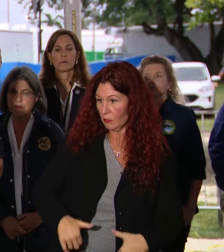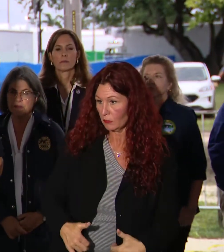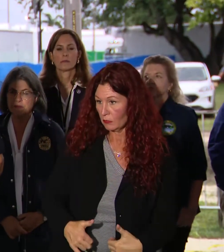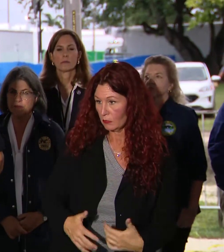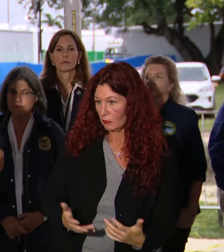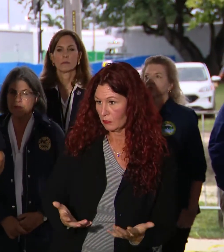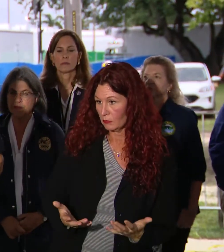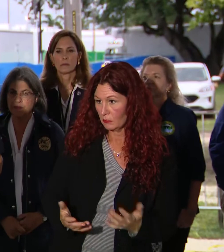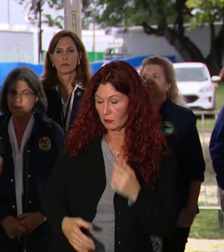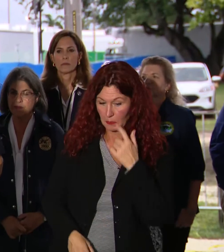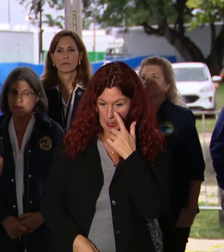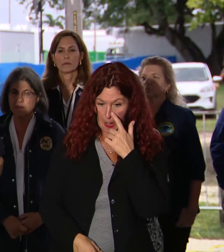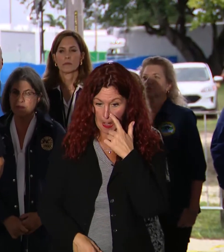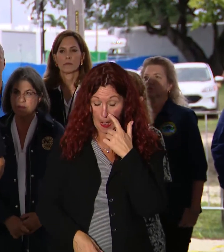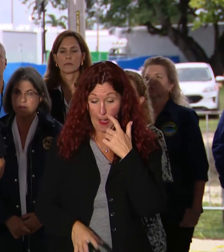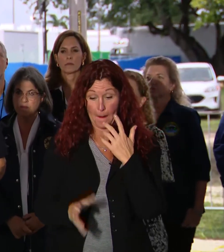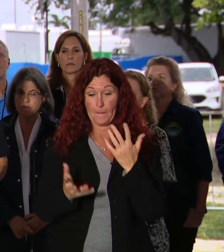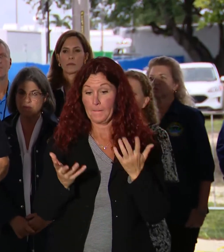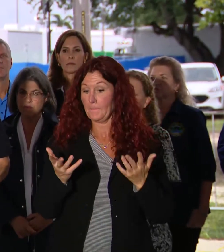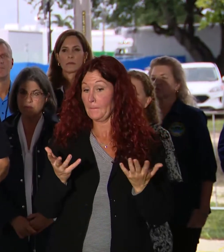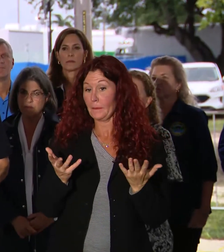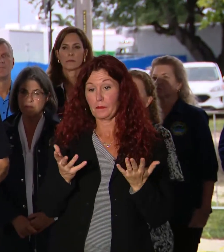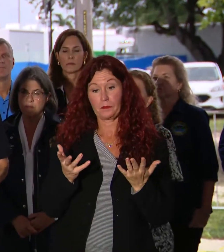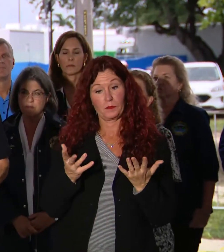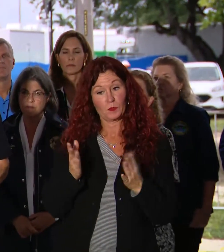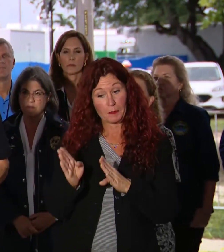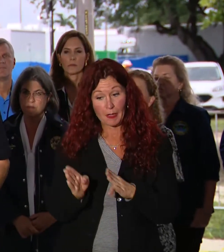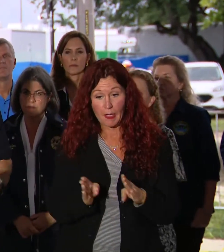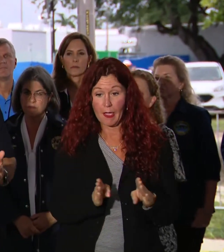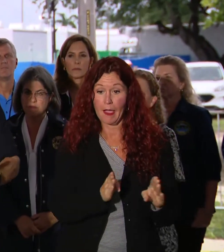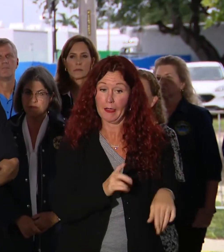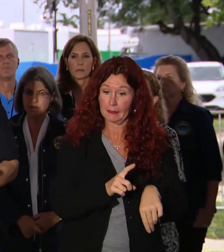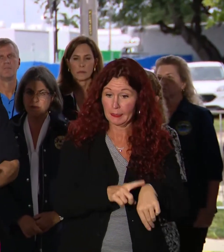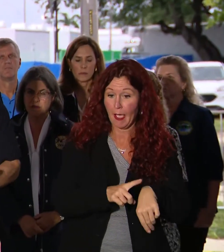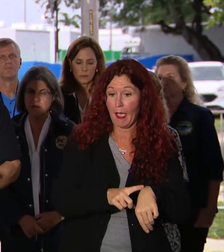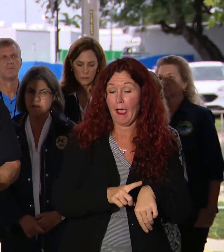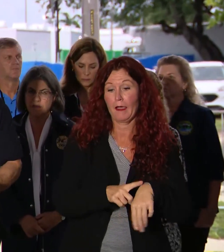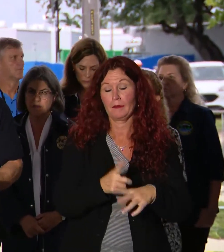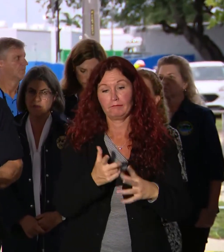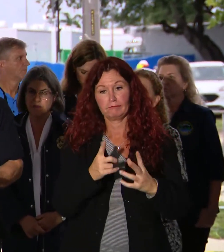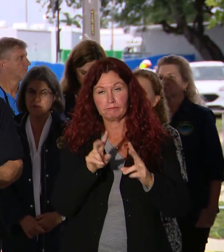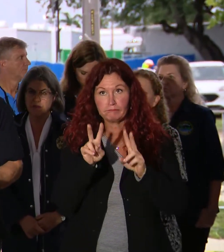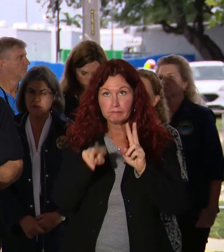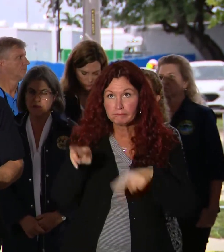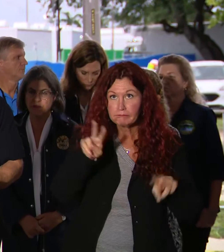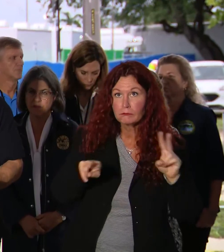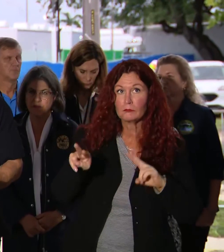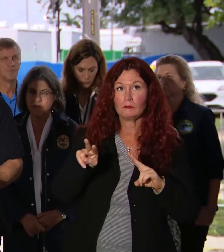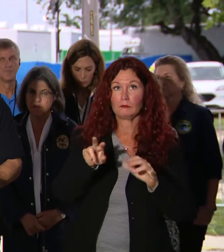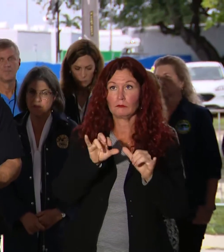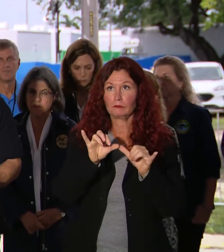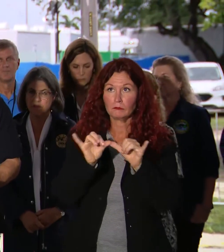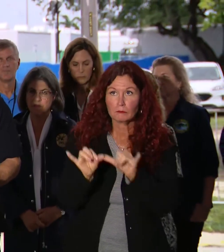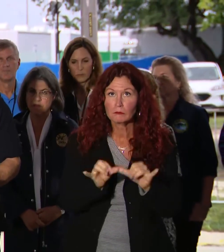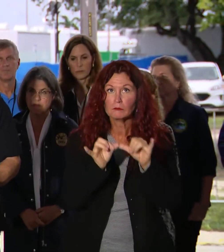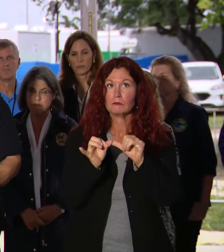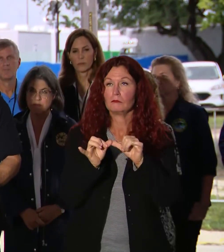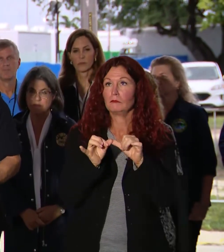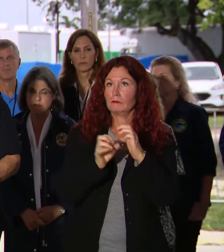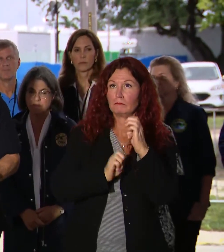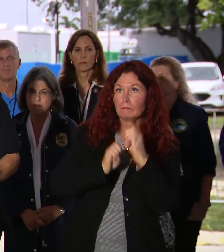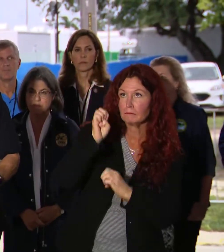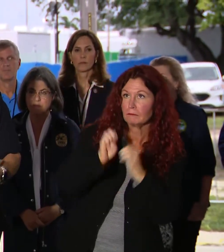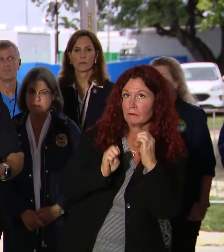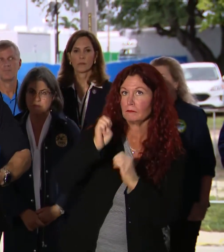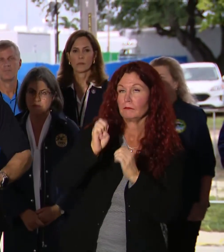So any demolition process takes time to evaluate the current conditions, the planning for the demolition scheme,